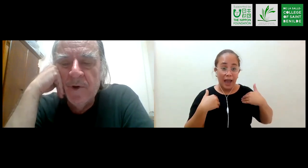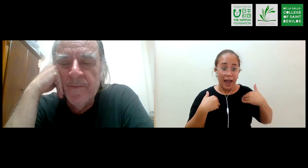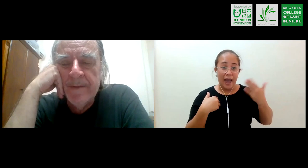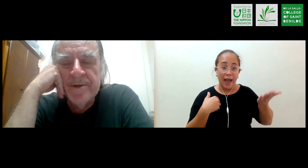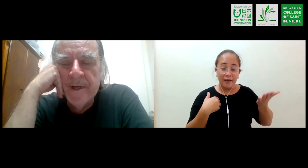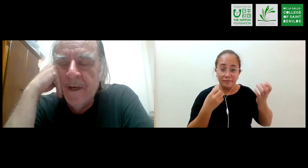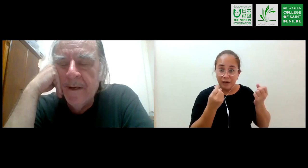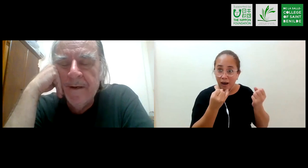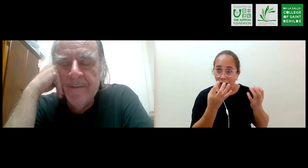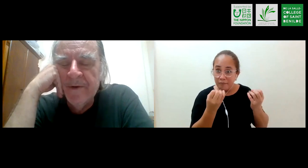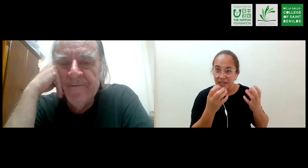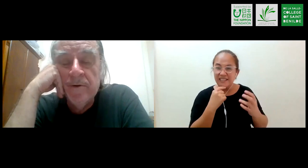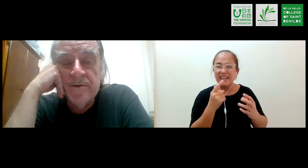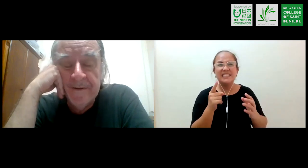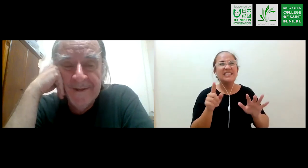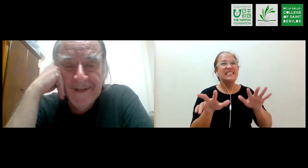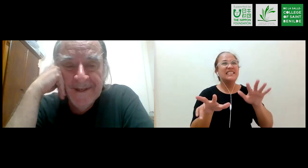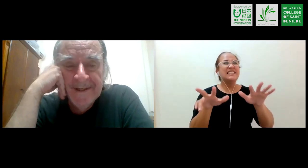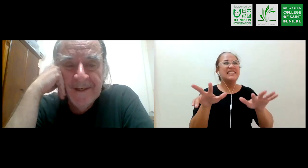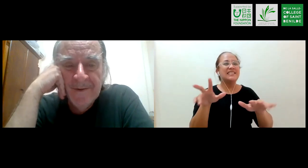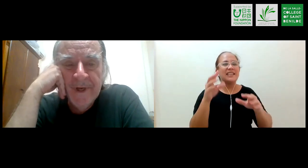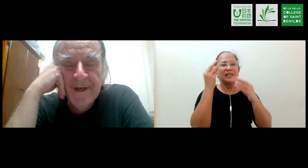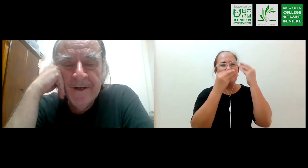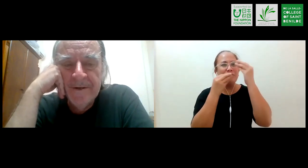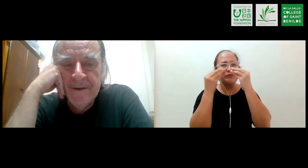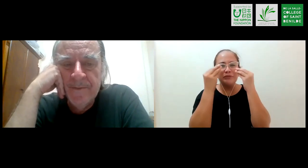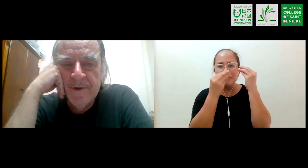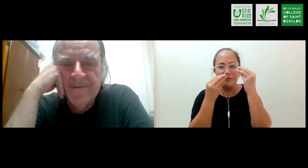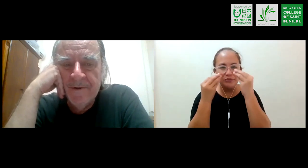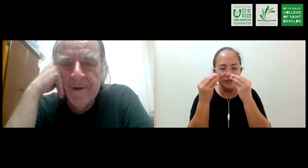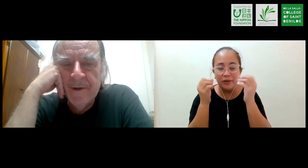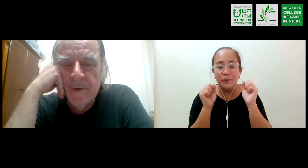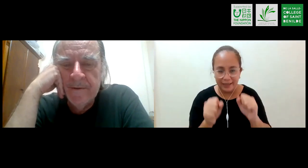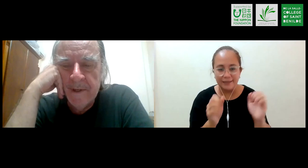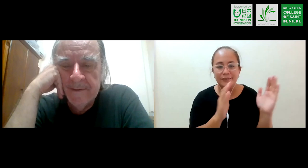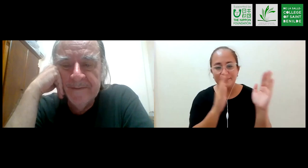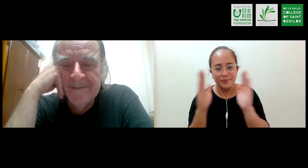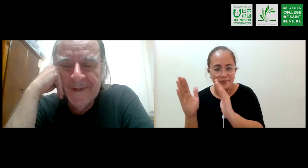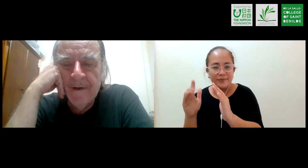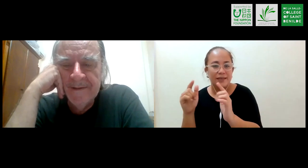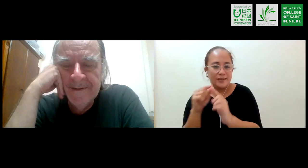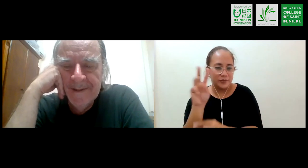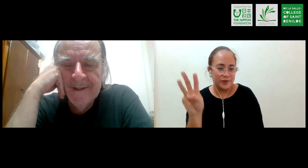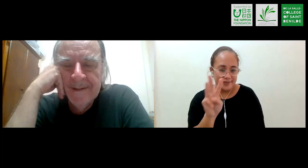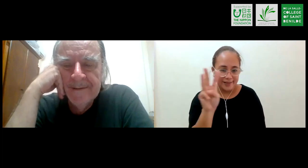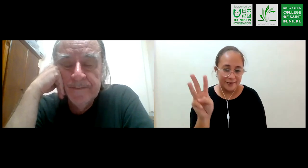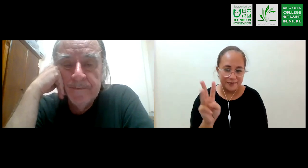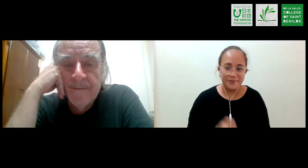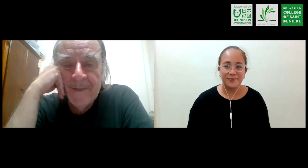of people saying, oh, I'm confused, we can consider postponing till Wednesday. All right,